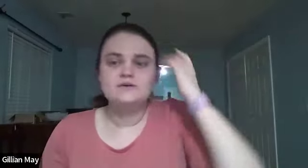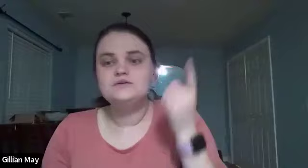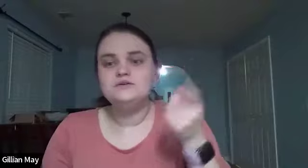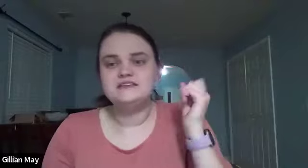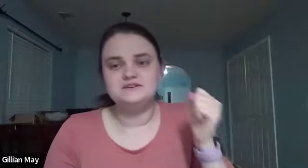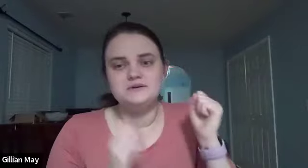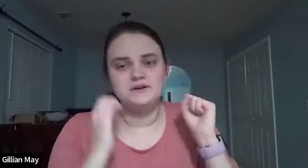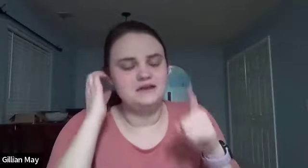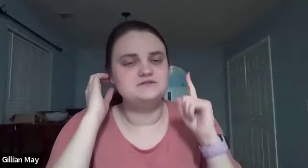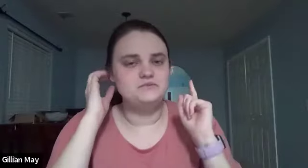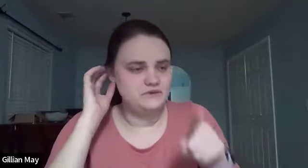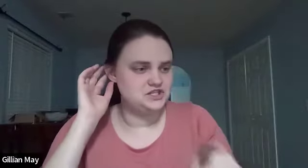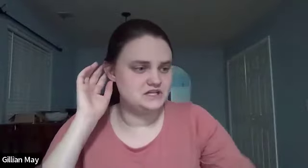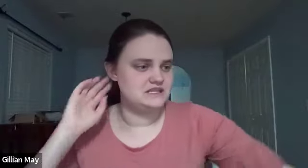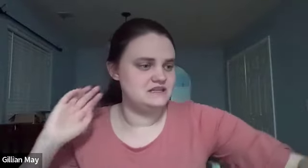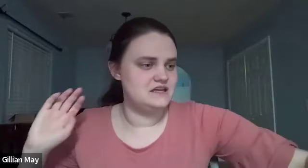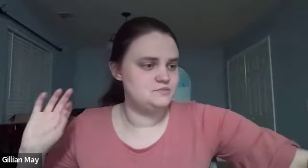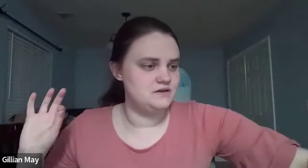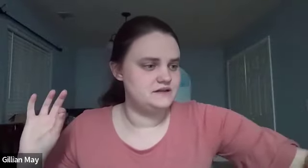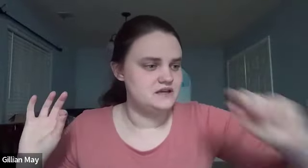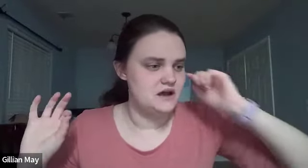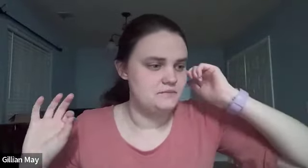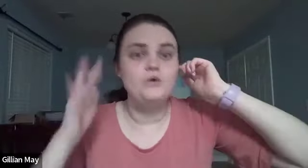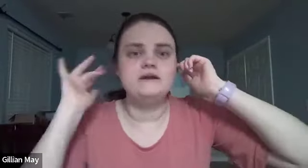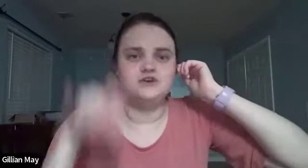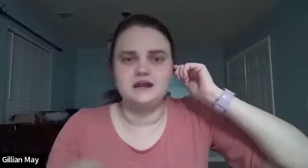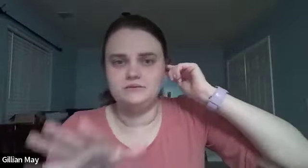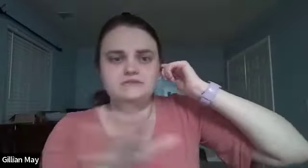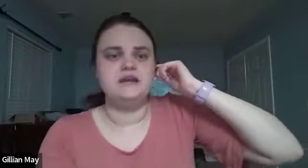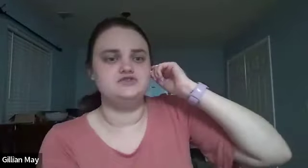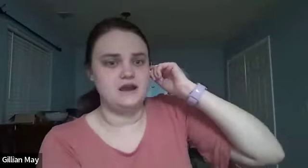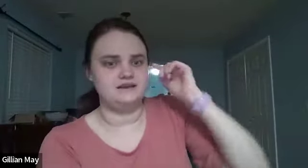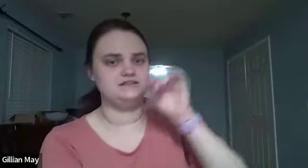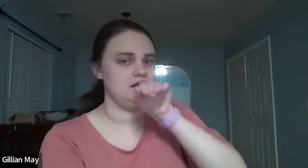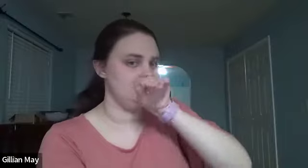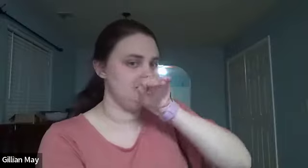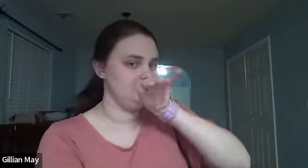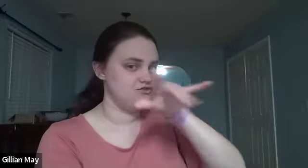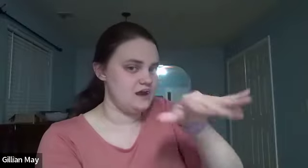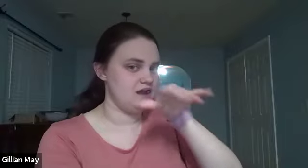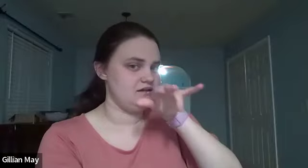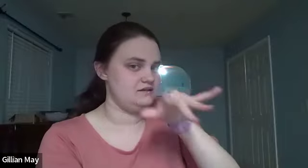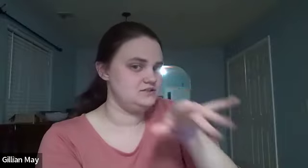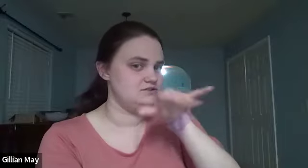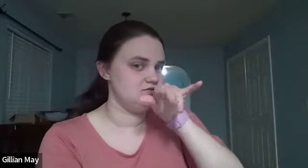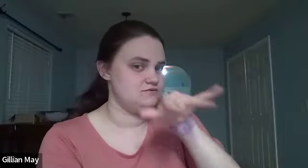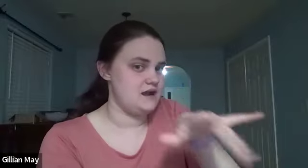Ooh, that's a good one. Okay, so we just ended. That's perfect. And dragon. Wait, we had dragon. Sorry. Dragon.